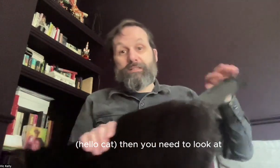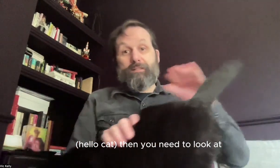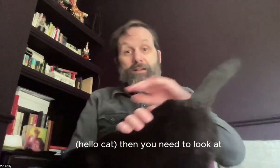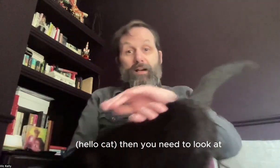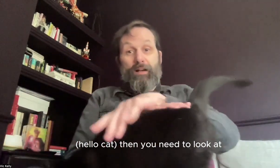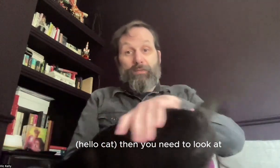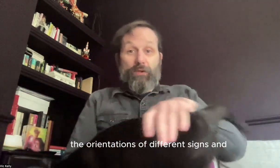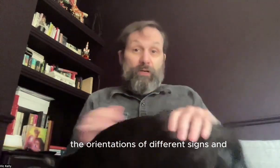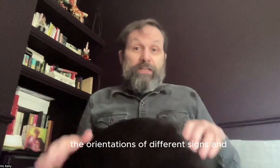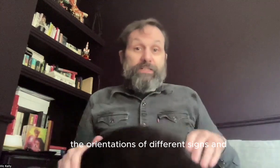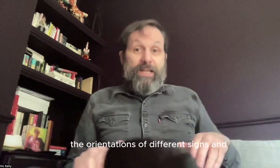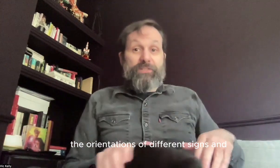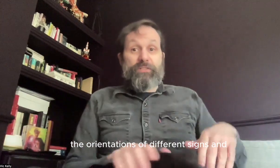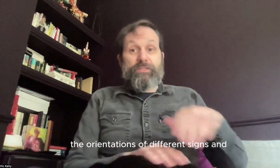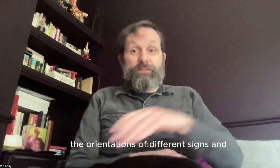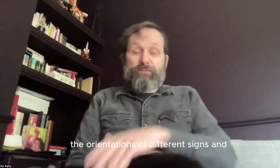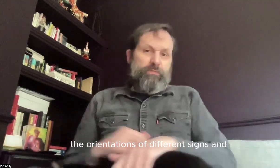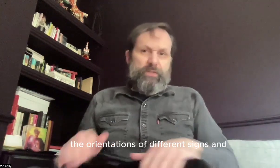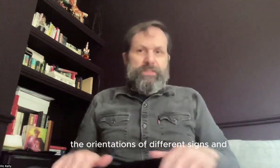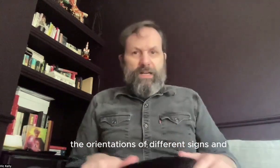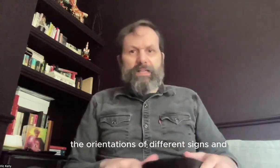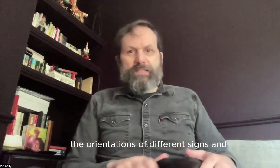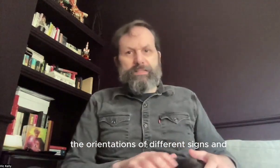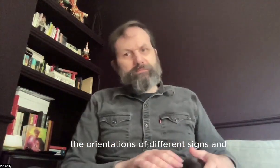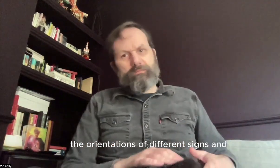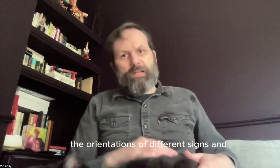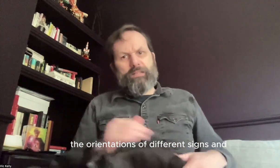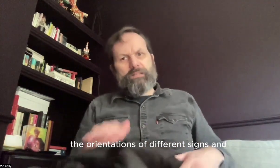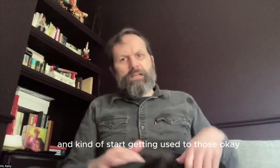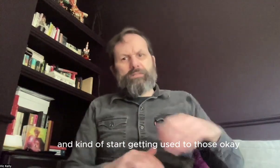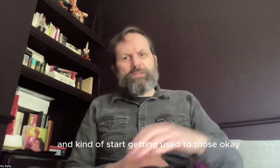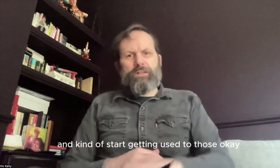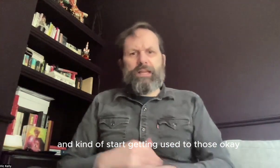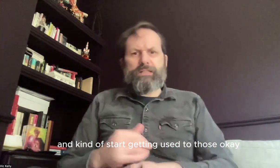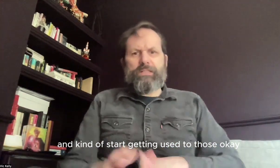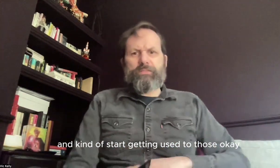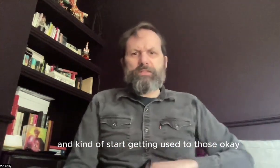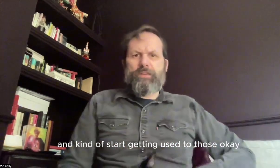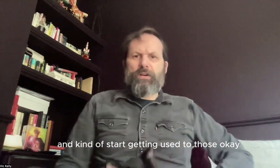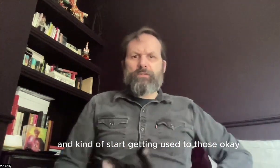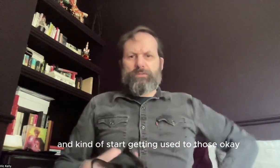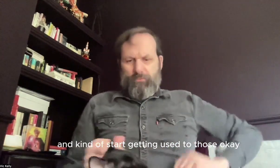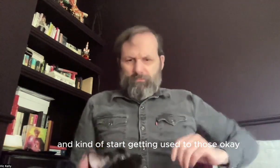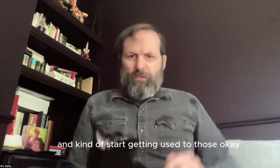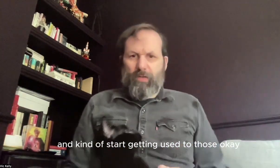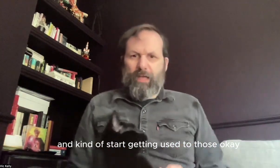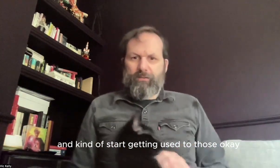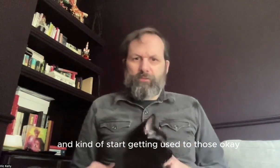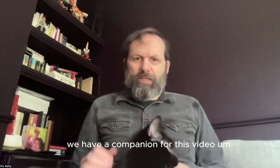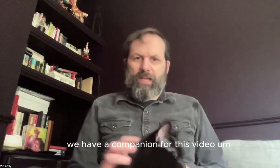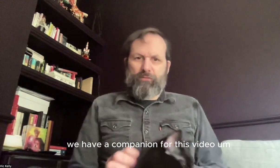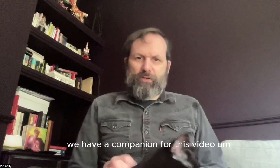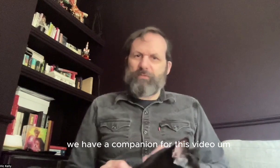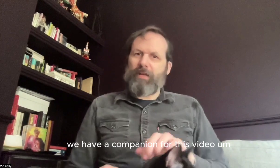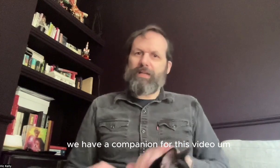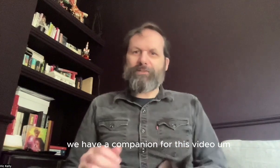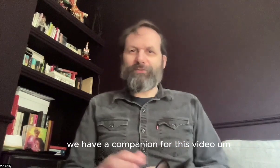at the orientations of different signs and kind of start getting used to those. Okay, we have a companion for